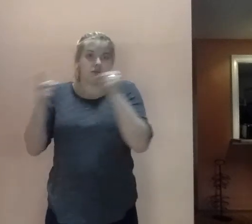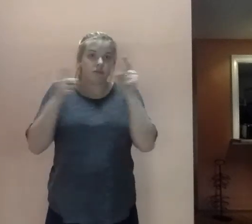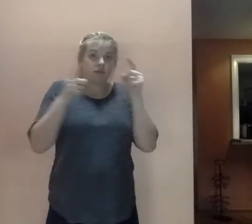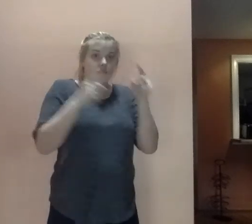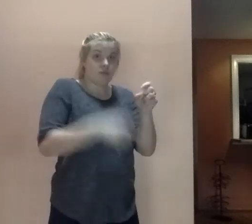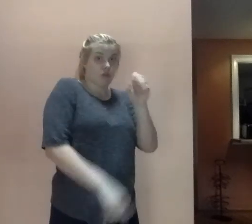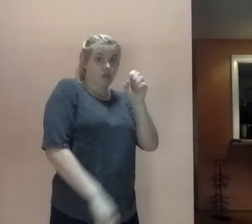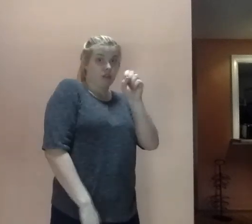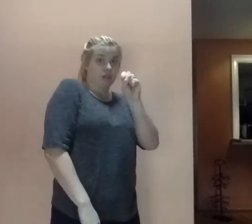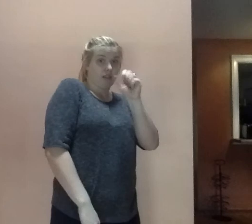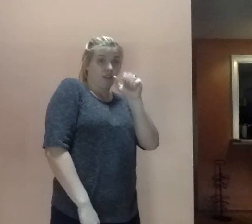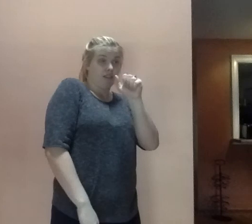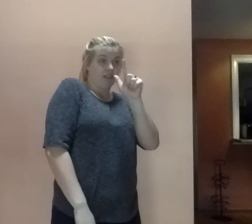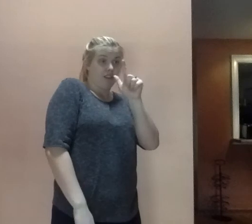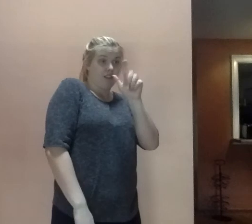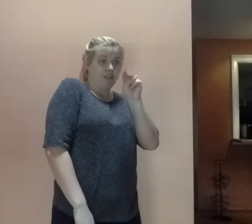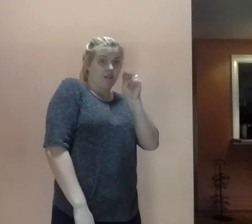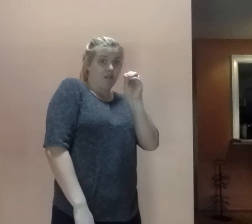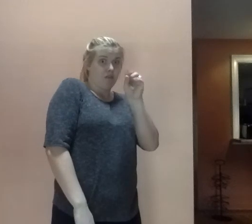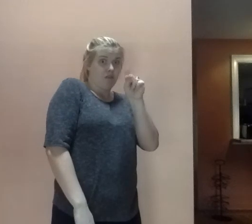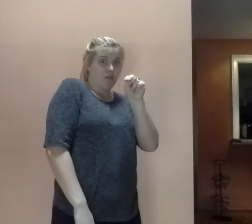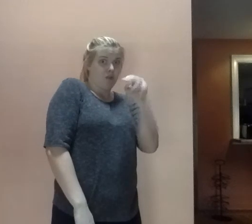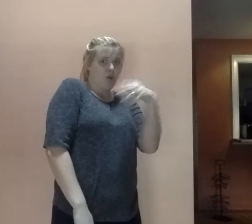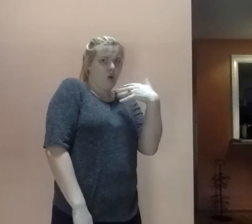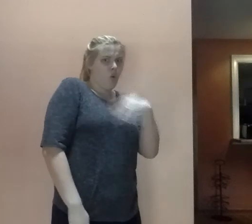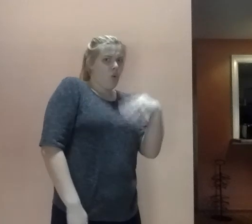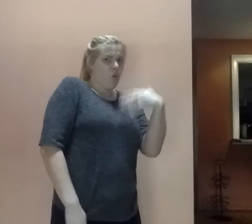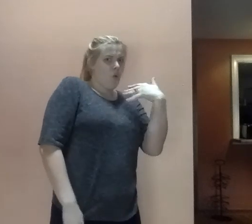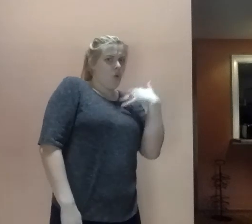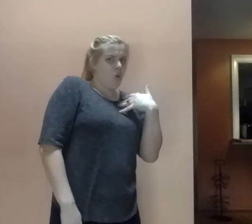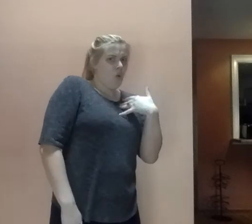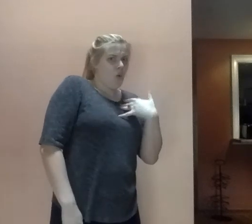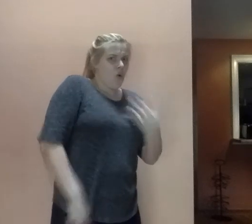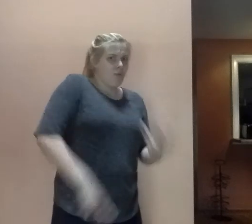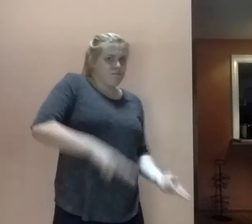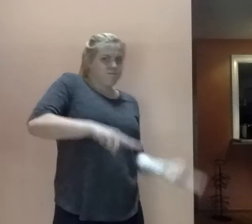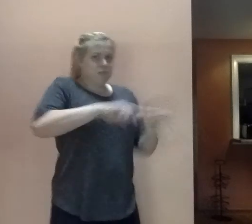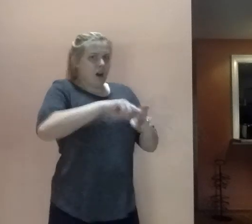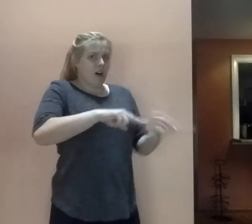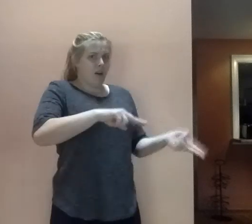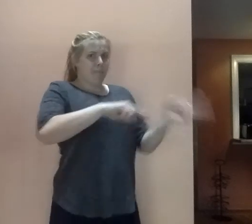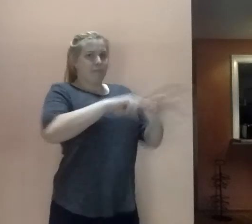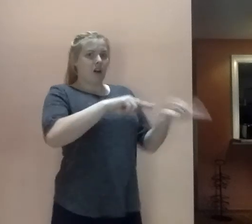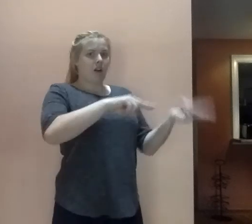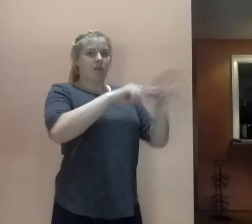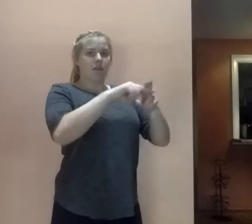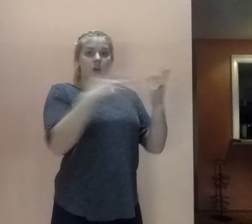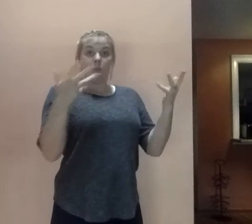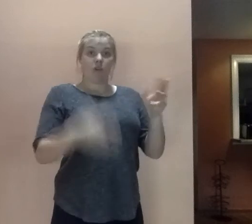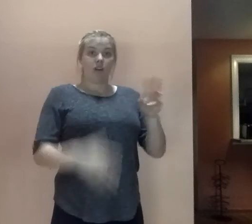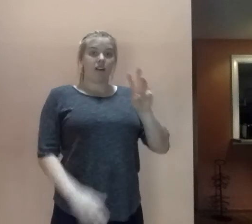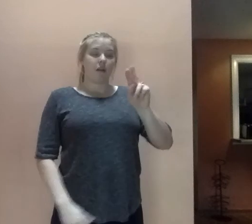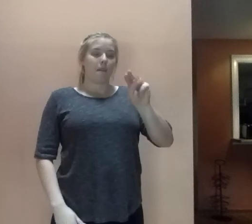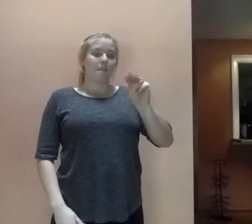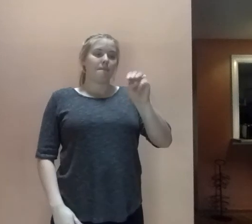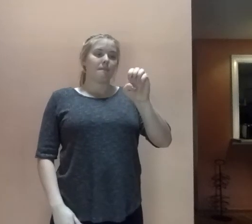look objectively at fish, what you find is they've become essentially mercury sponges. And that's why in many parts of the country they warn you, don't have more than